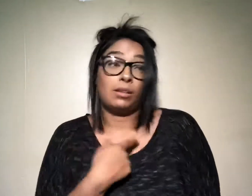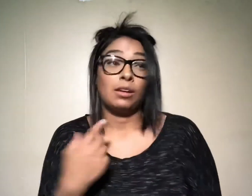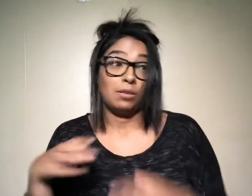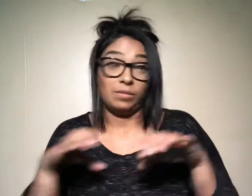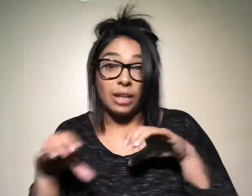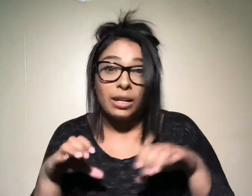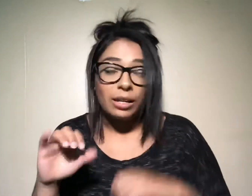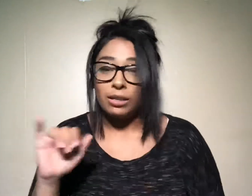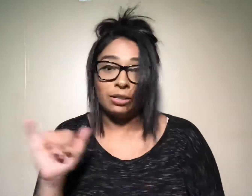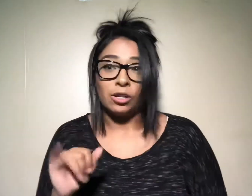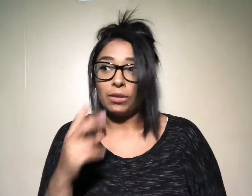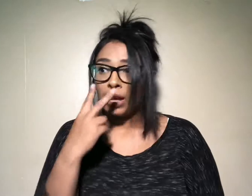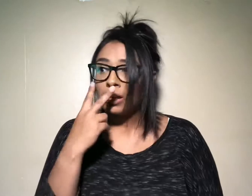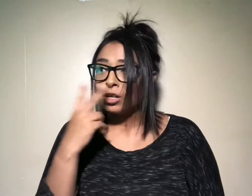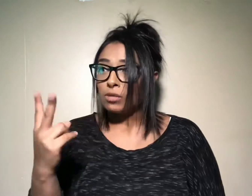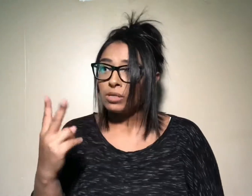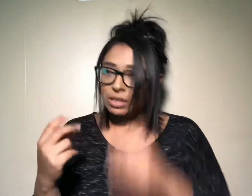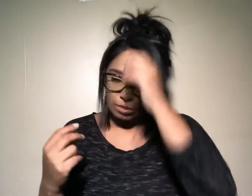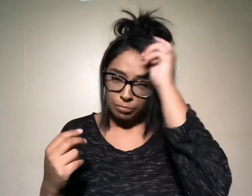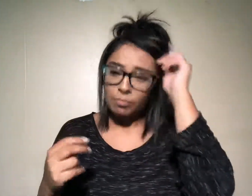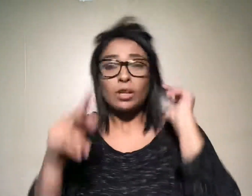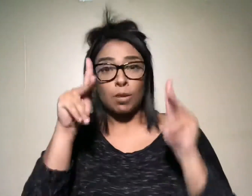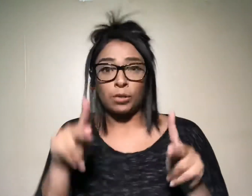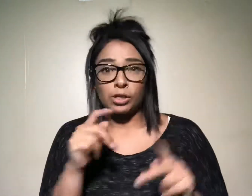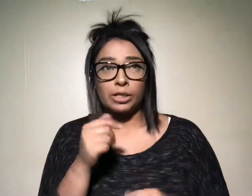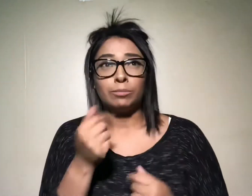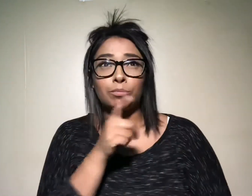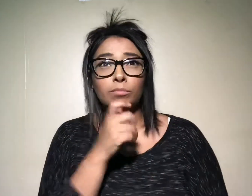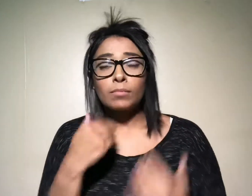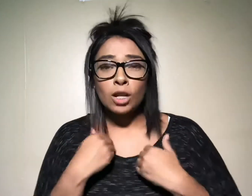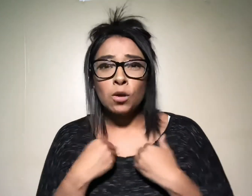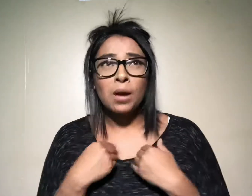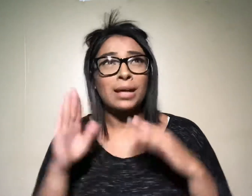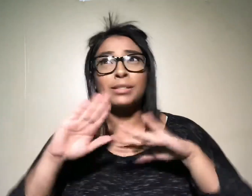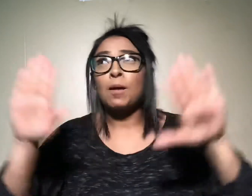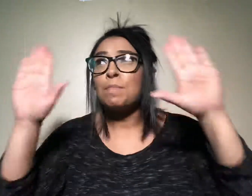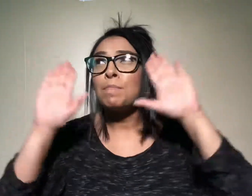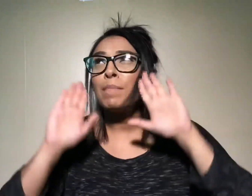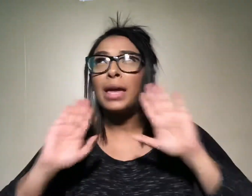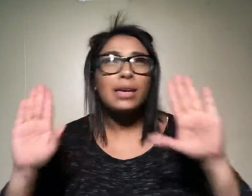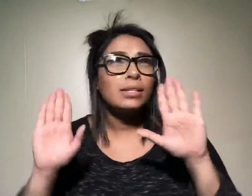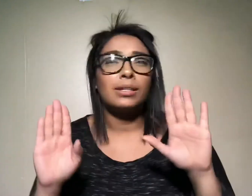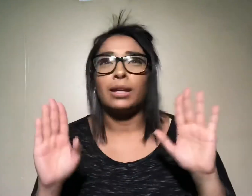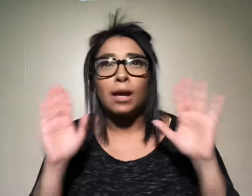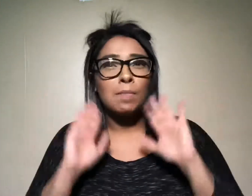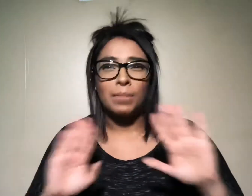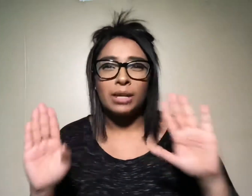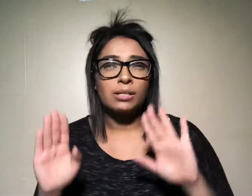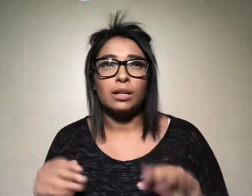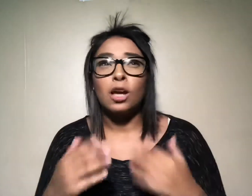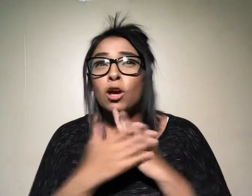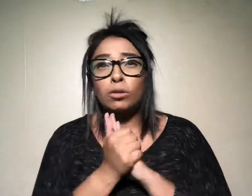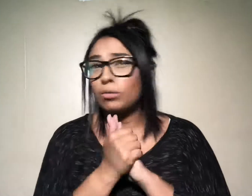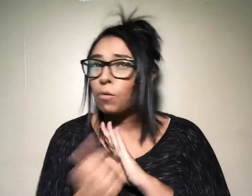maybe we've done it, where you see a person who has amazing